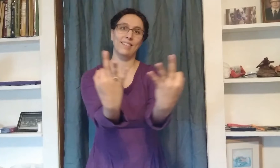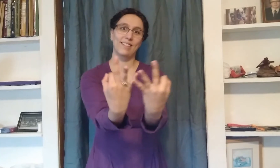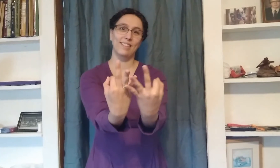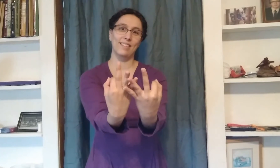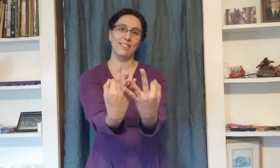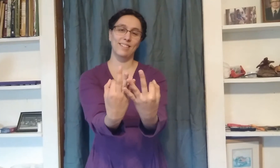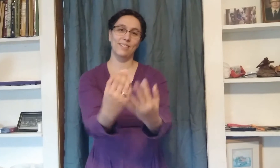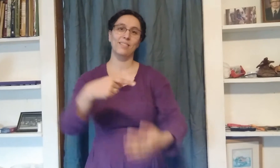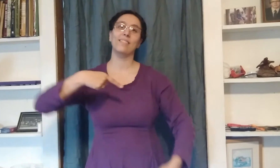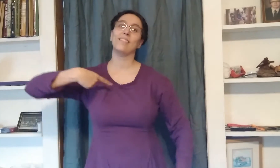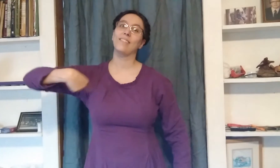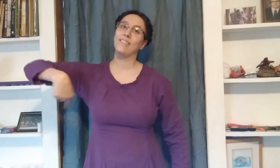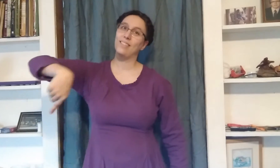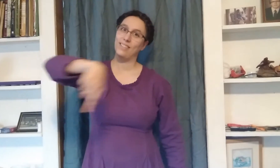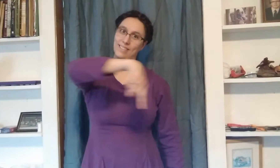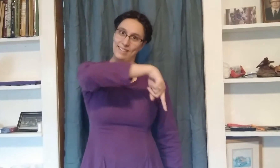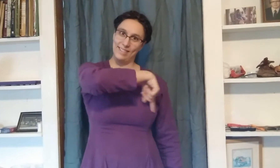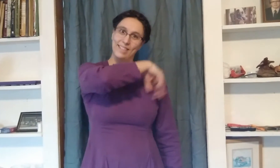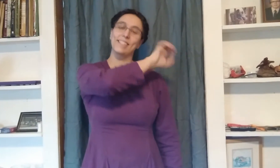family, for we are the East.